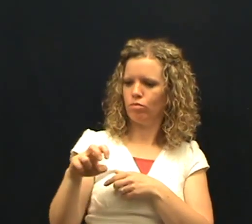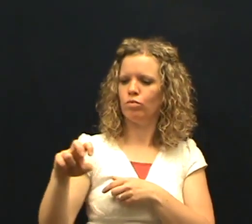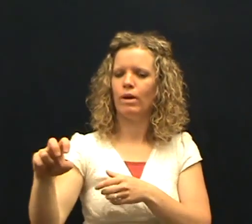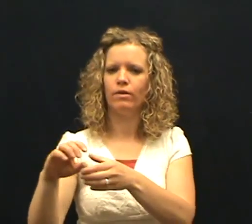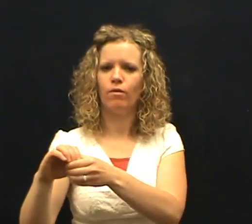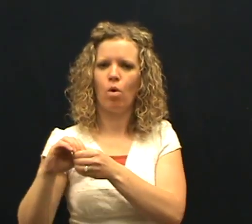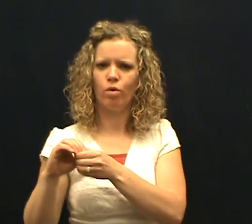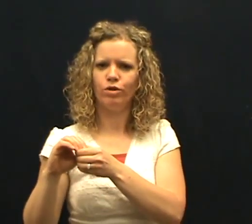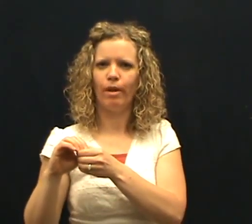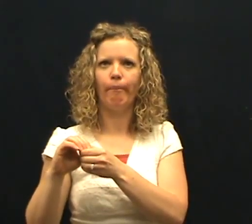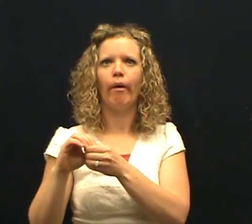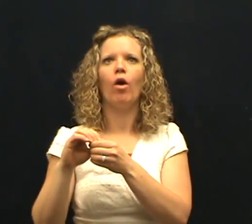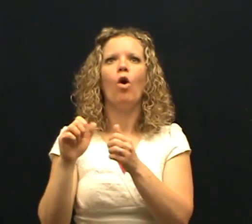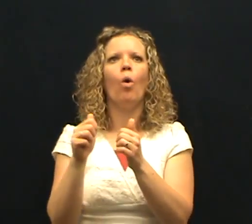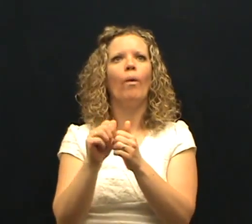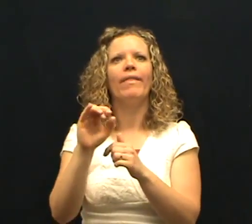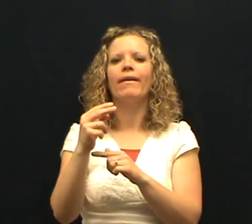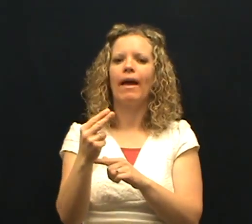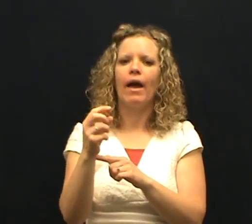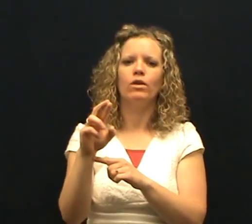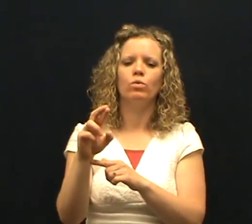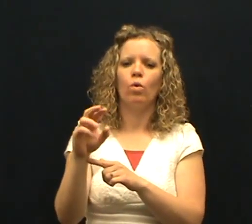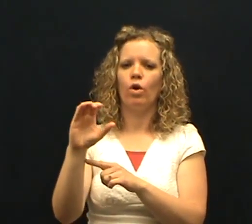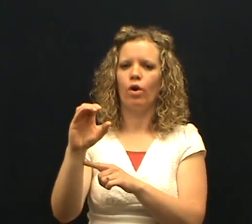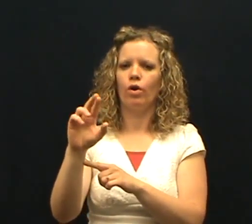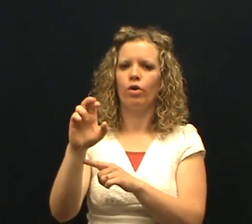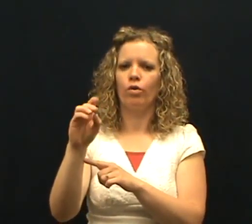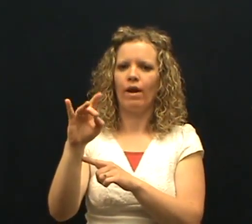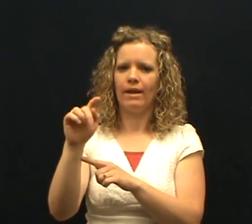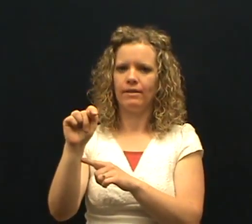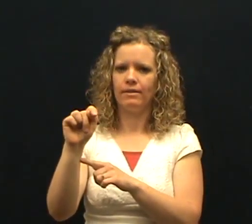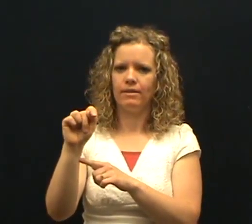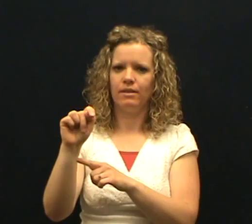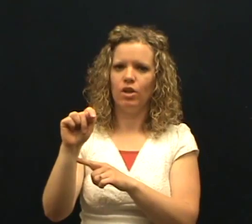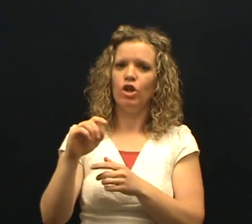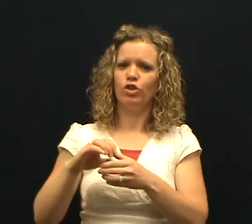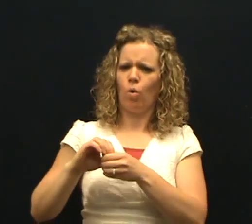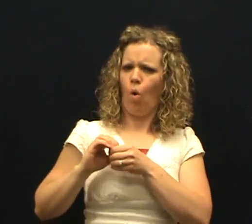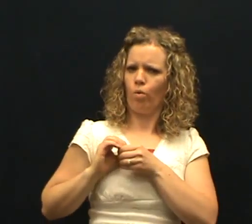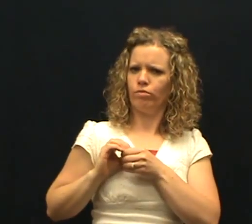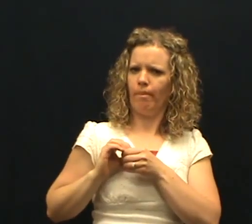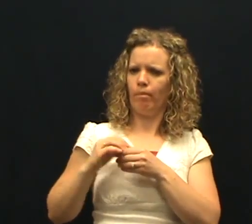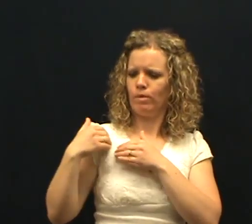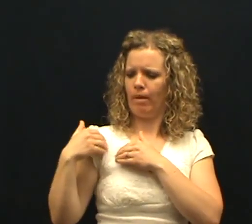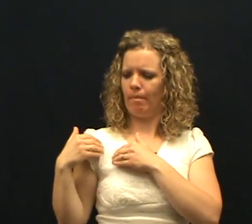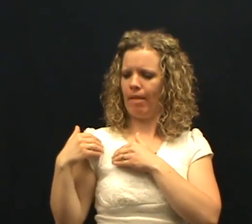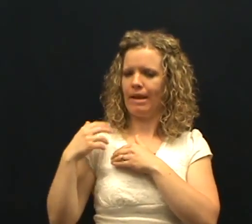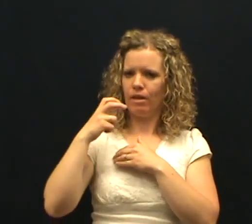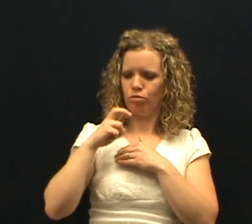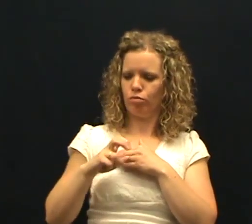Now, that transfer of ownership is an important thing, because that's when the sale gets recorded. Okay,